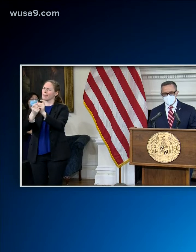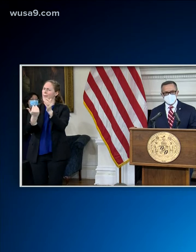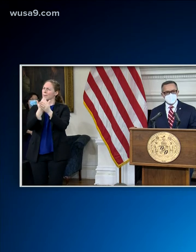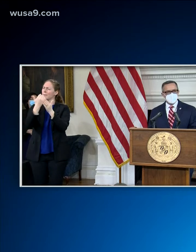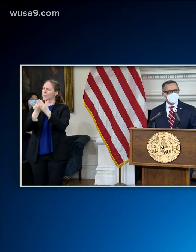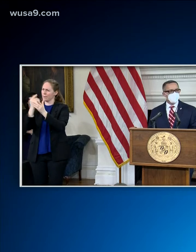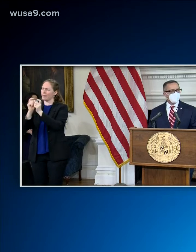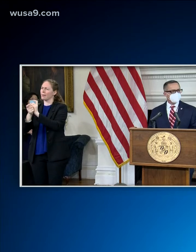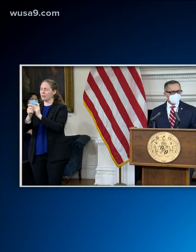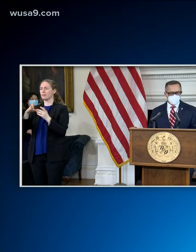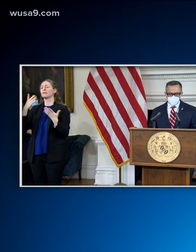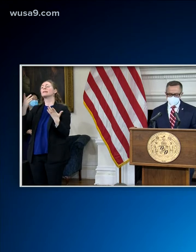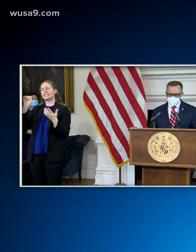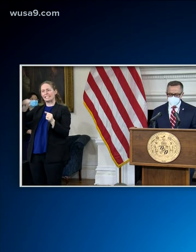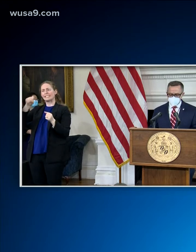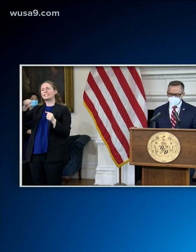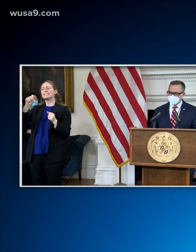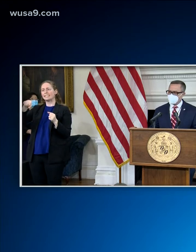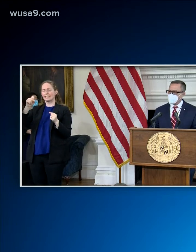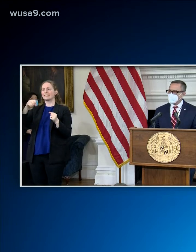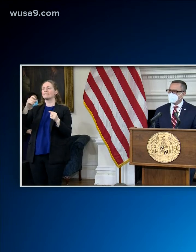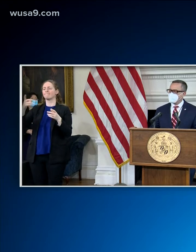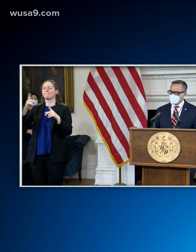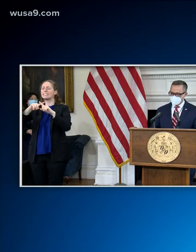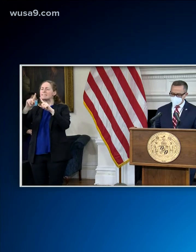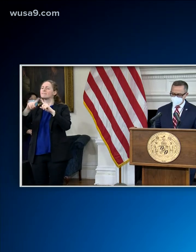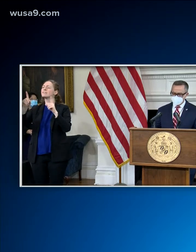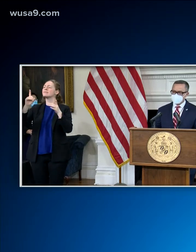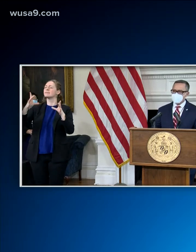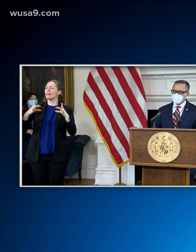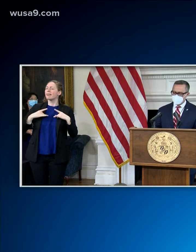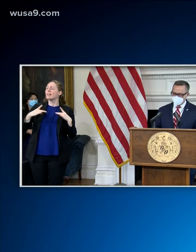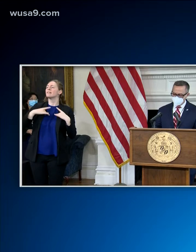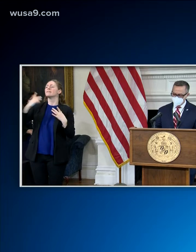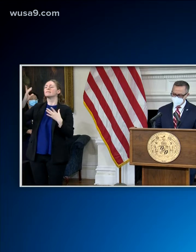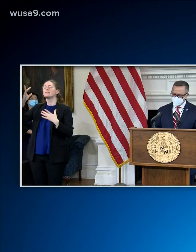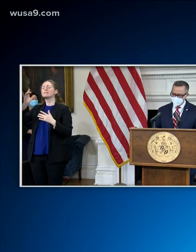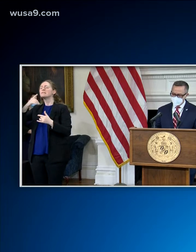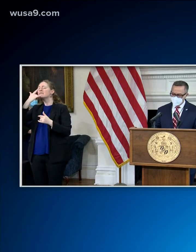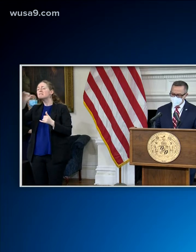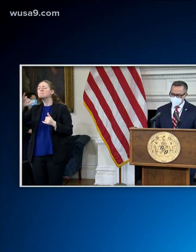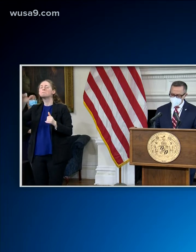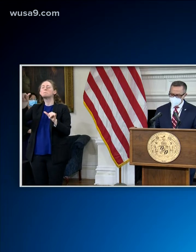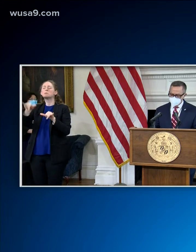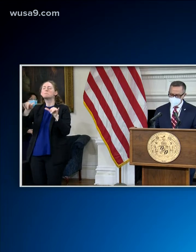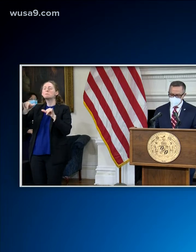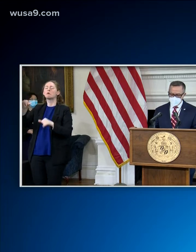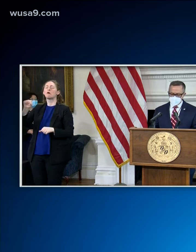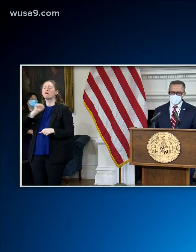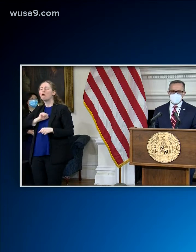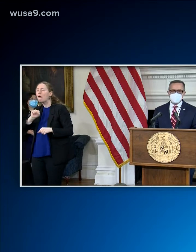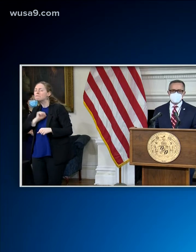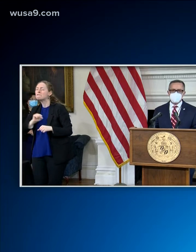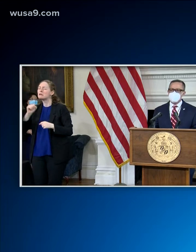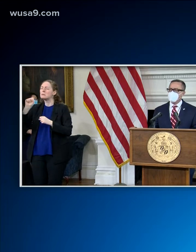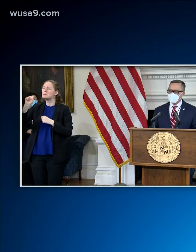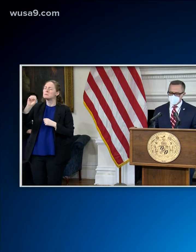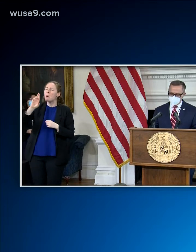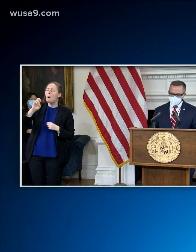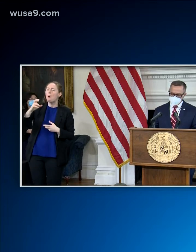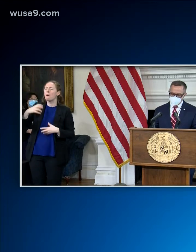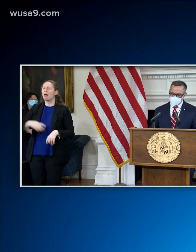cough, but also importantly nausea, vomiting, and diarrhea. Unfortunately, it appears